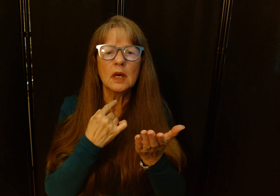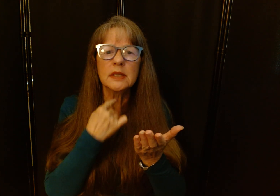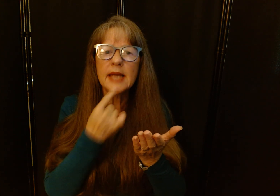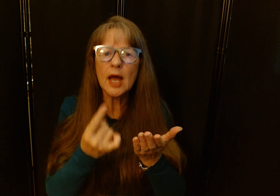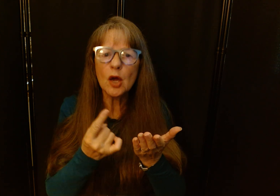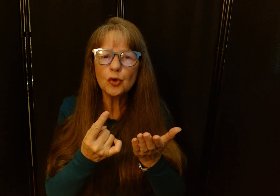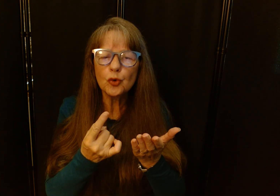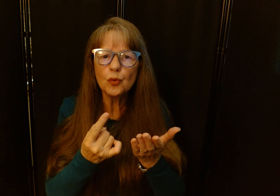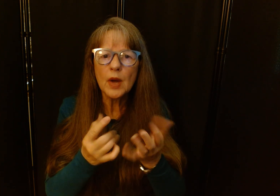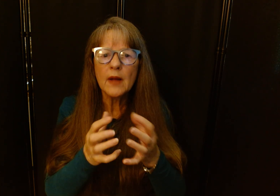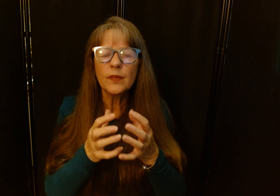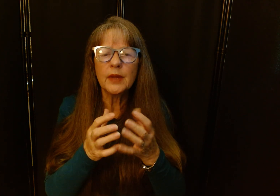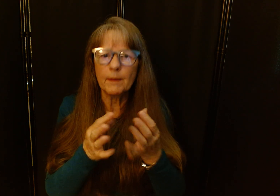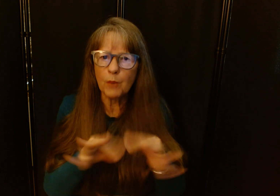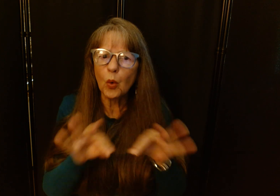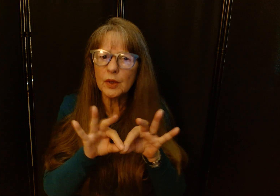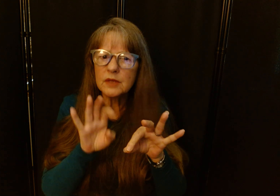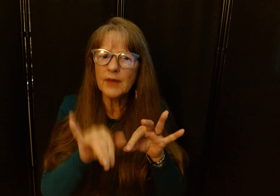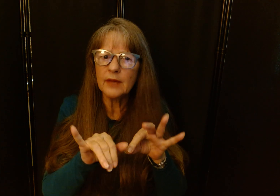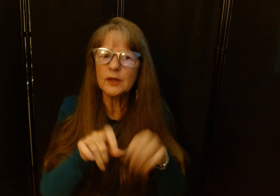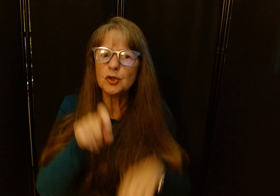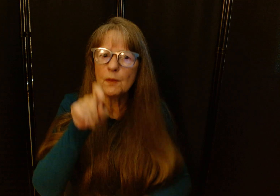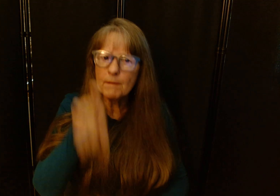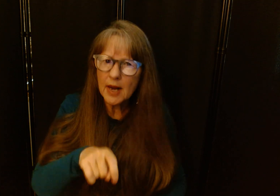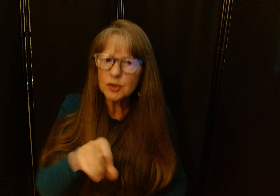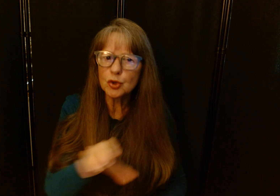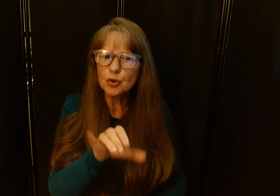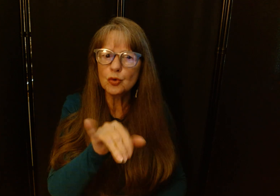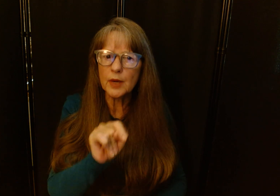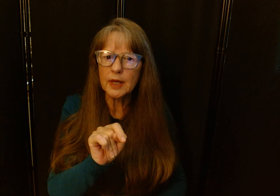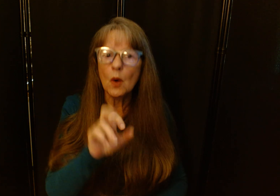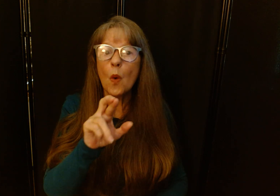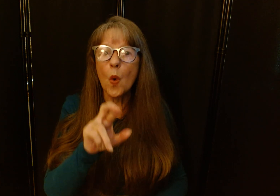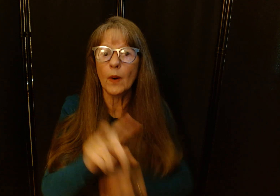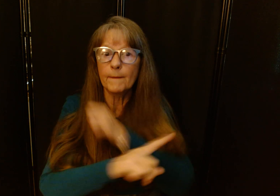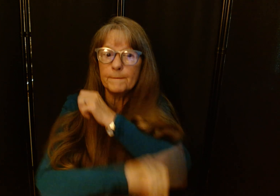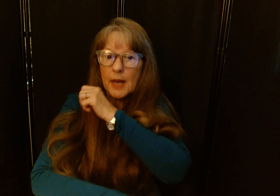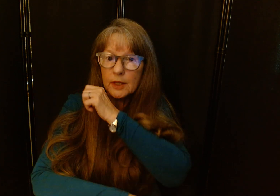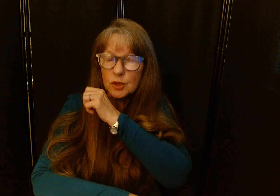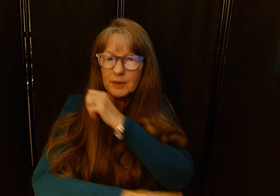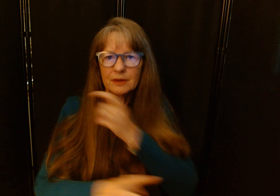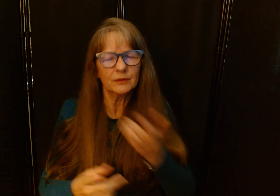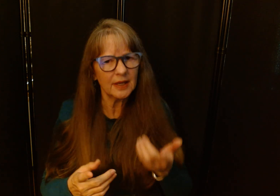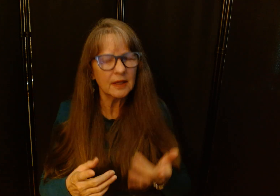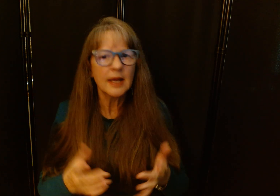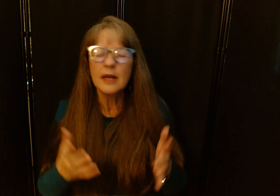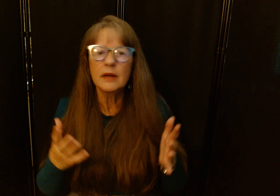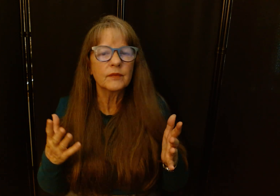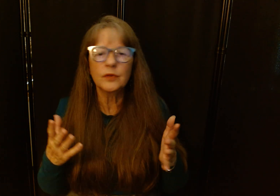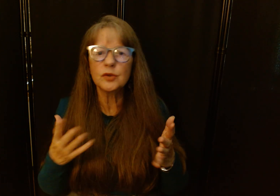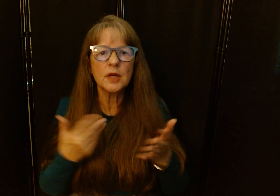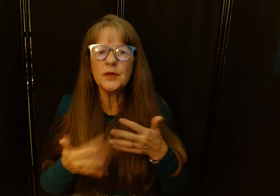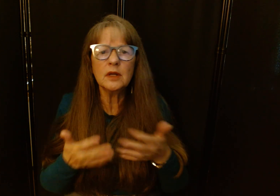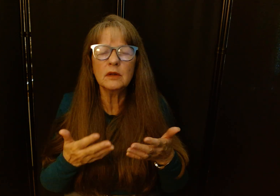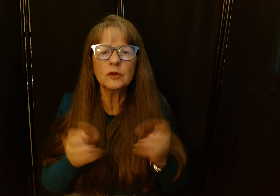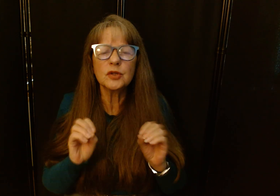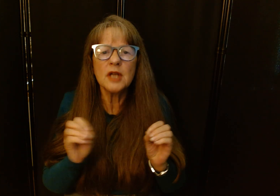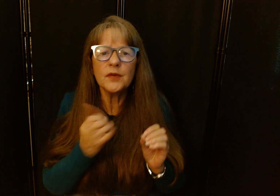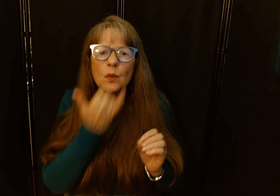tell you the importance of that you must do it, or punishment, right? There's nothing wrong